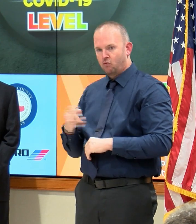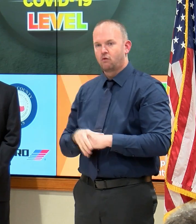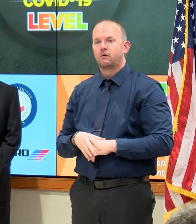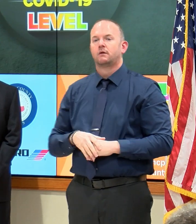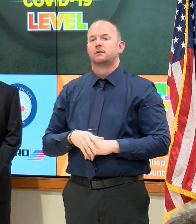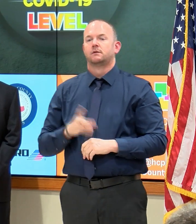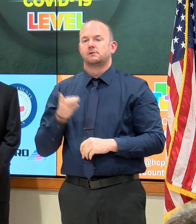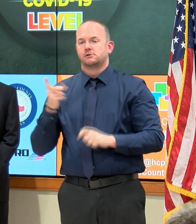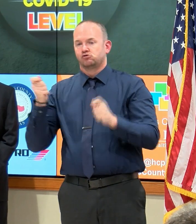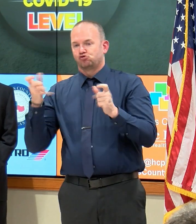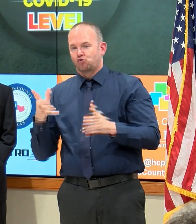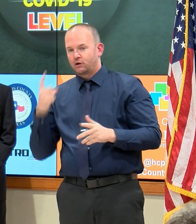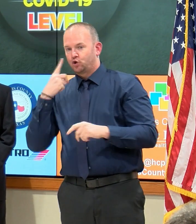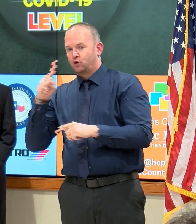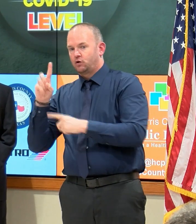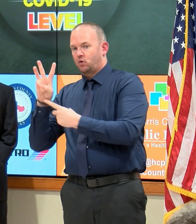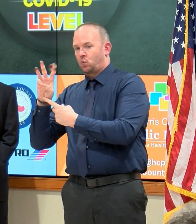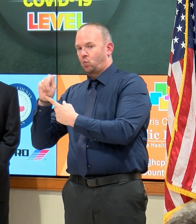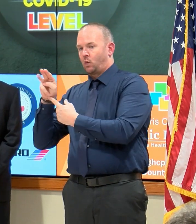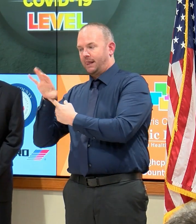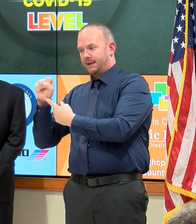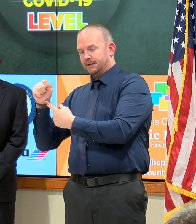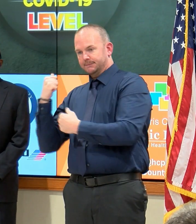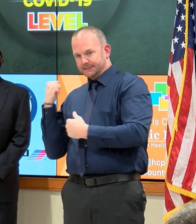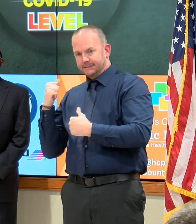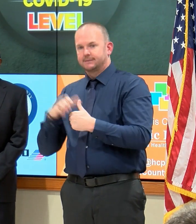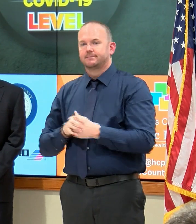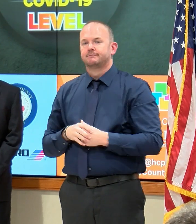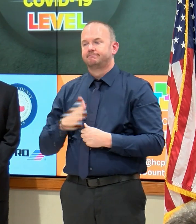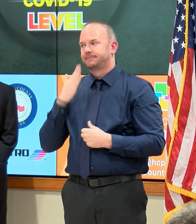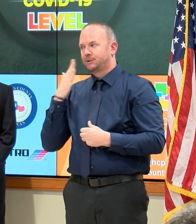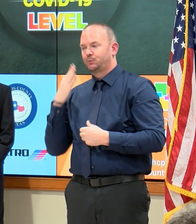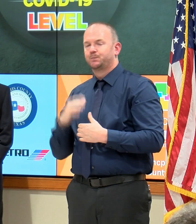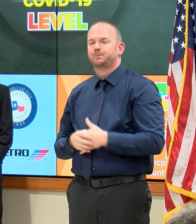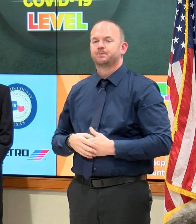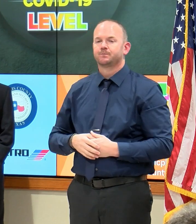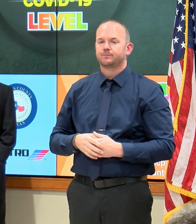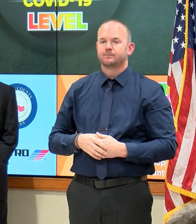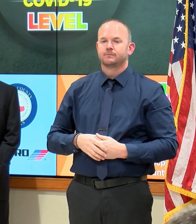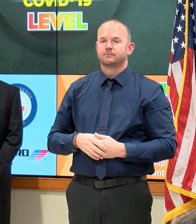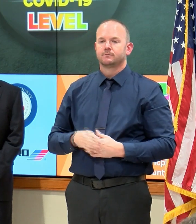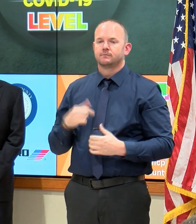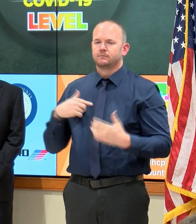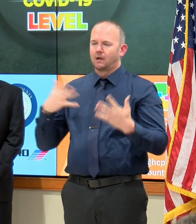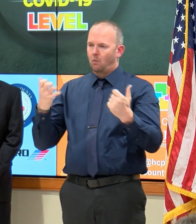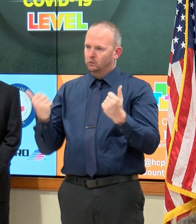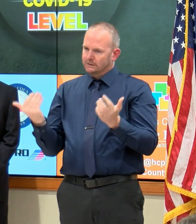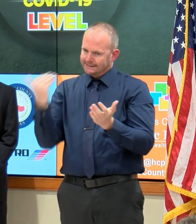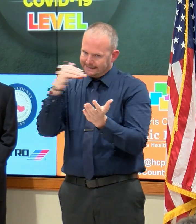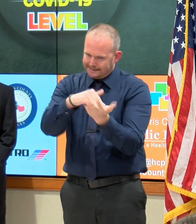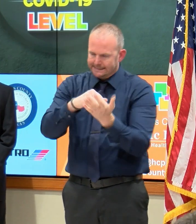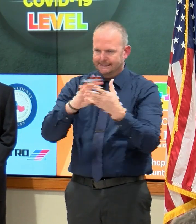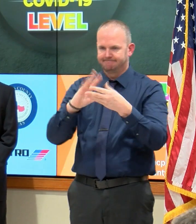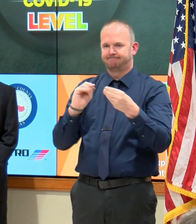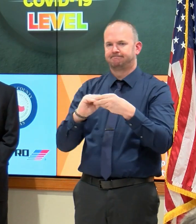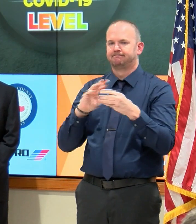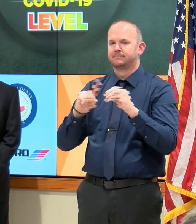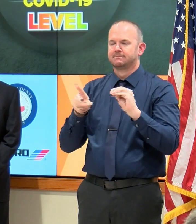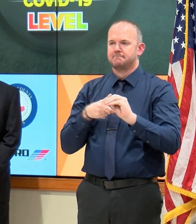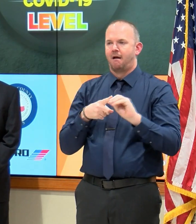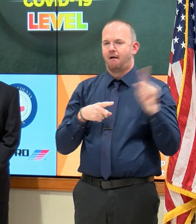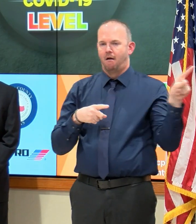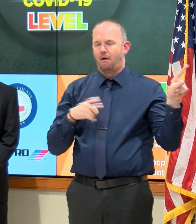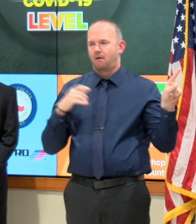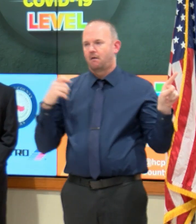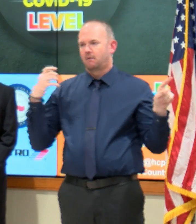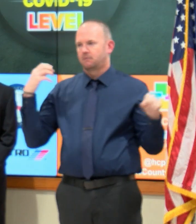Let me just reiterate some of the things that Judge Hidalgo said. Going